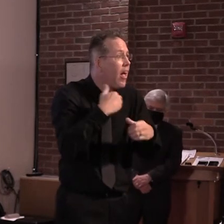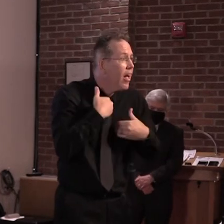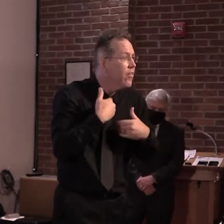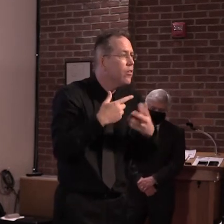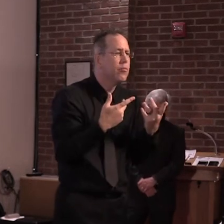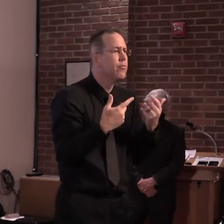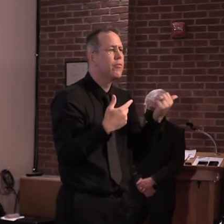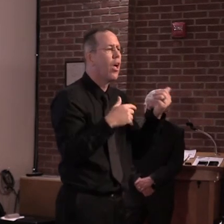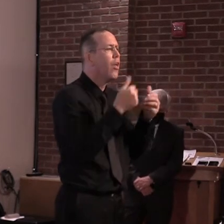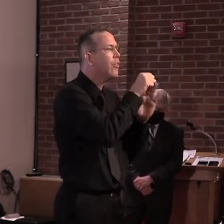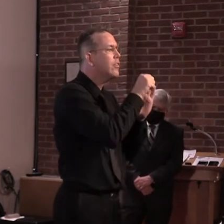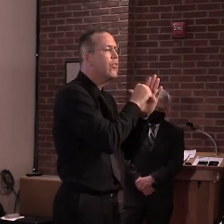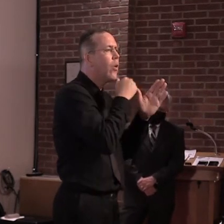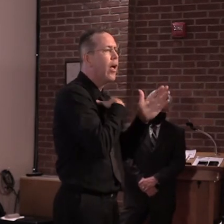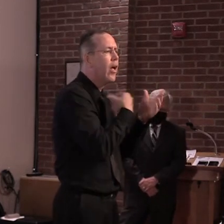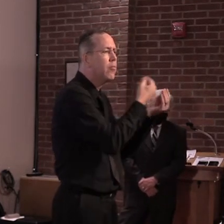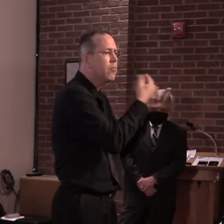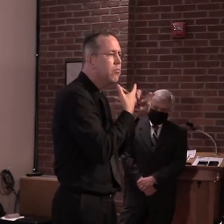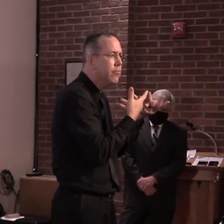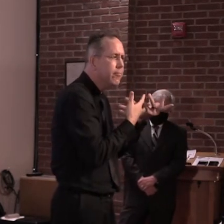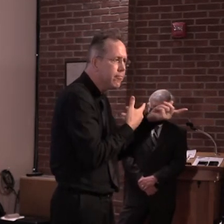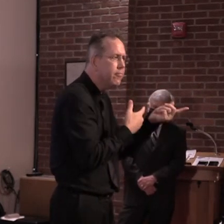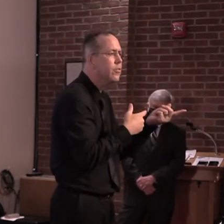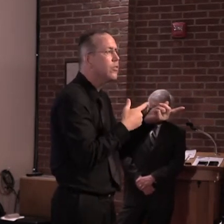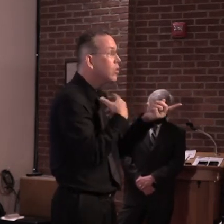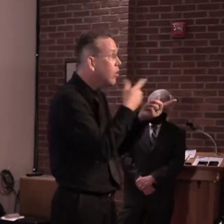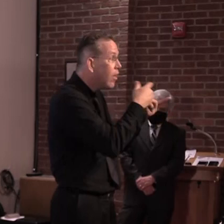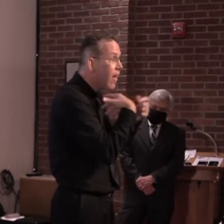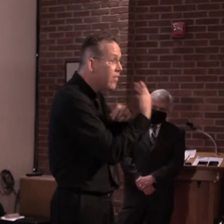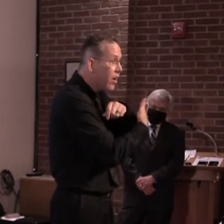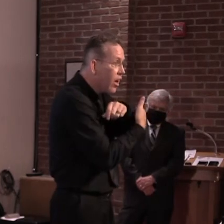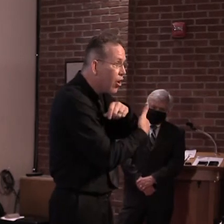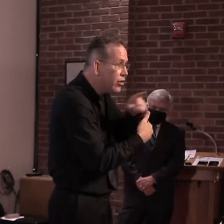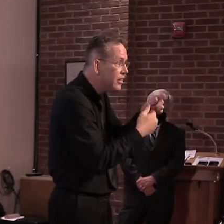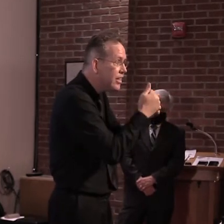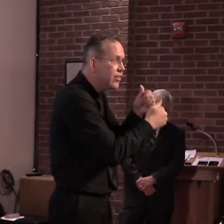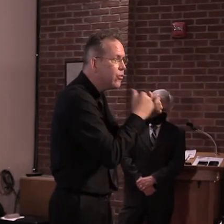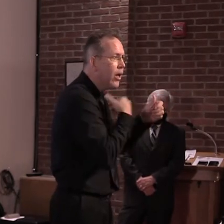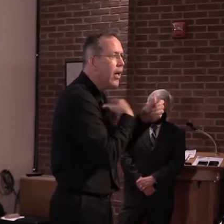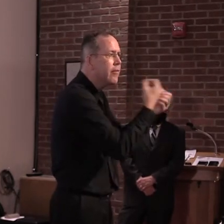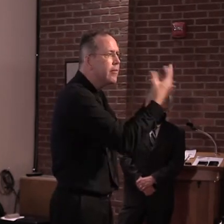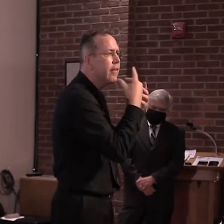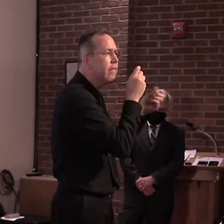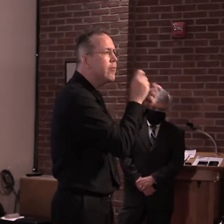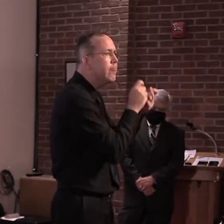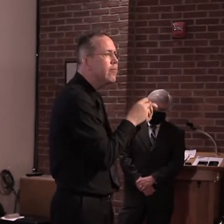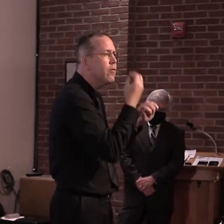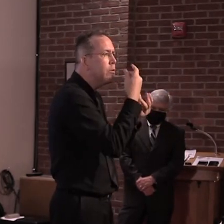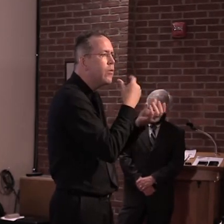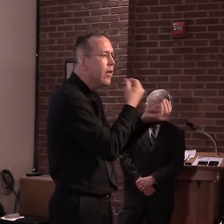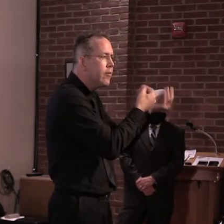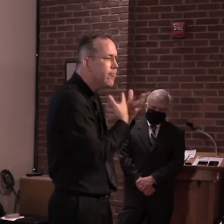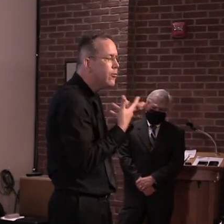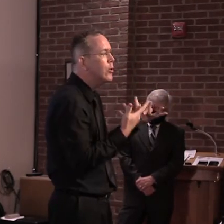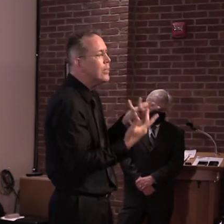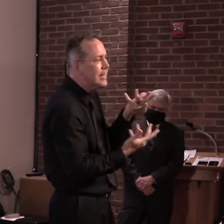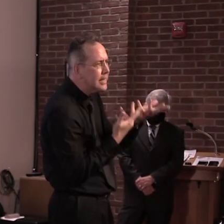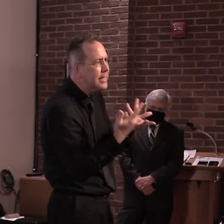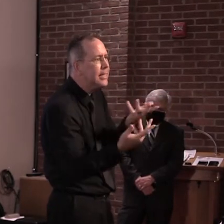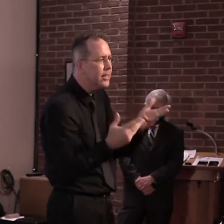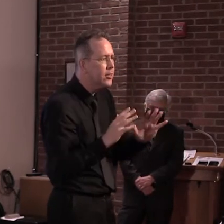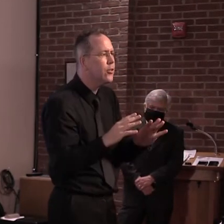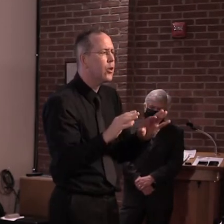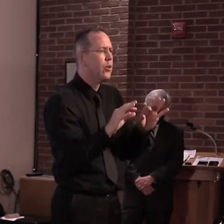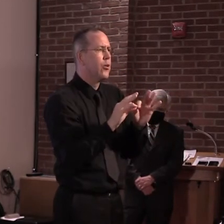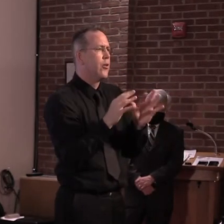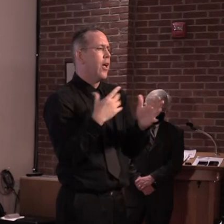on a county-by-county basis. So we created a reliable methodology that allows us to make an estimate of the active cases that are